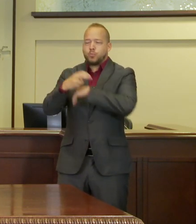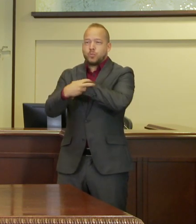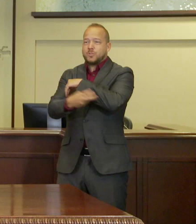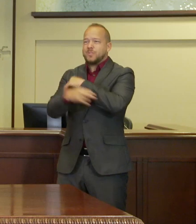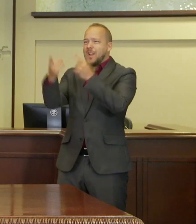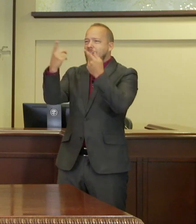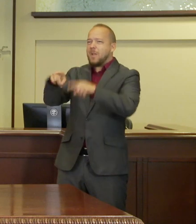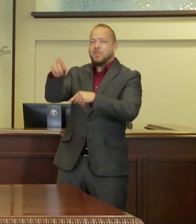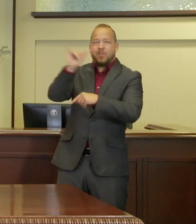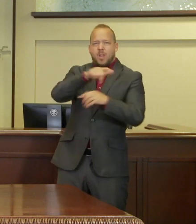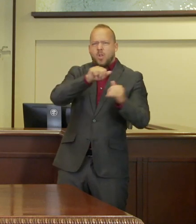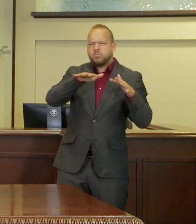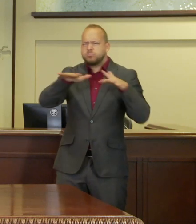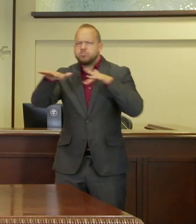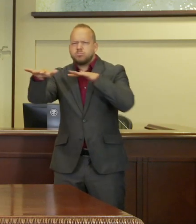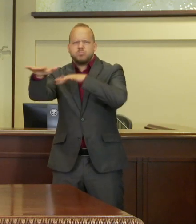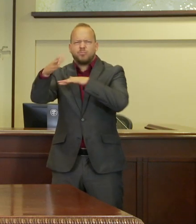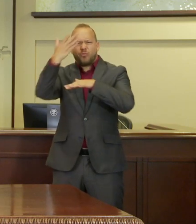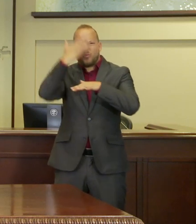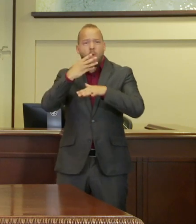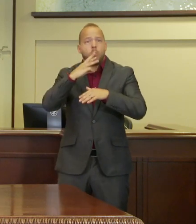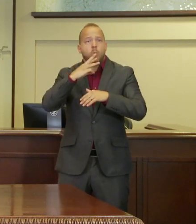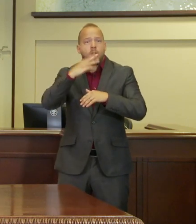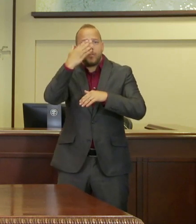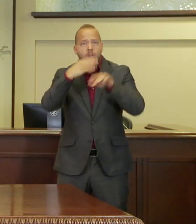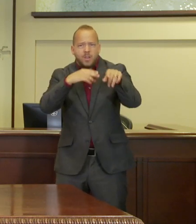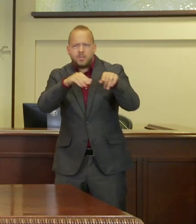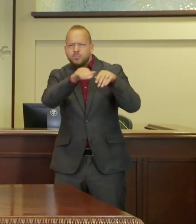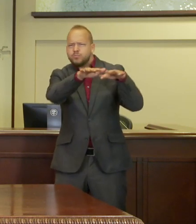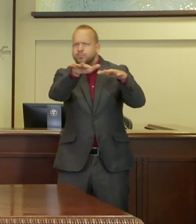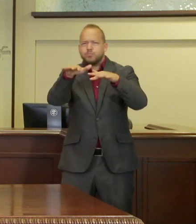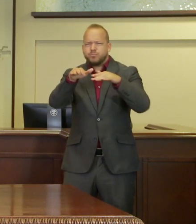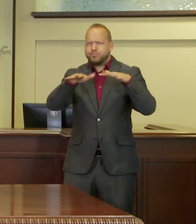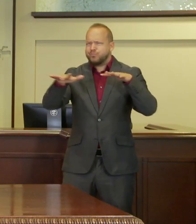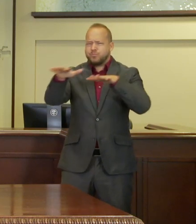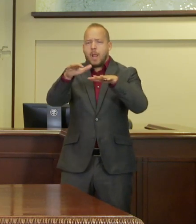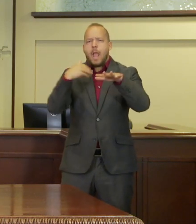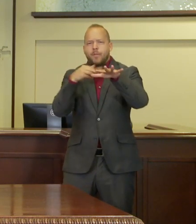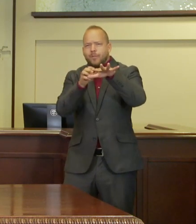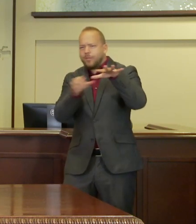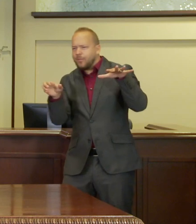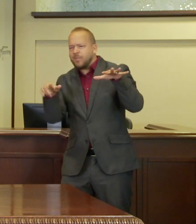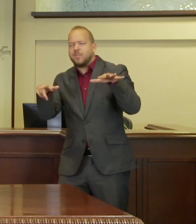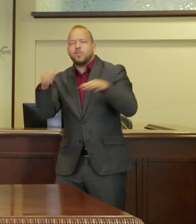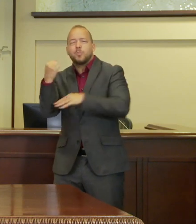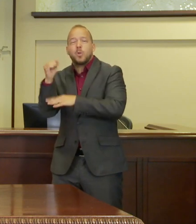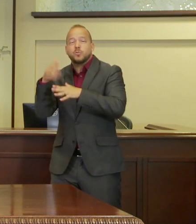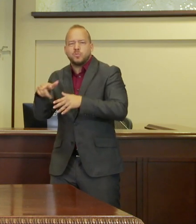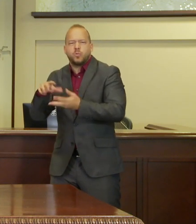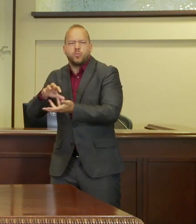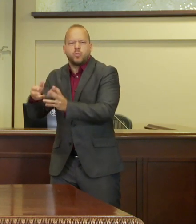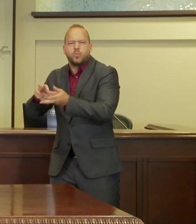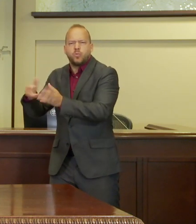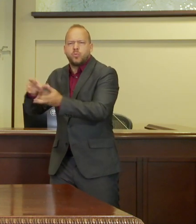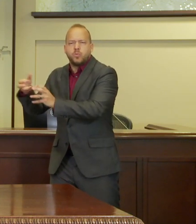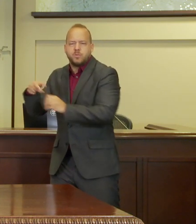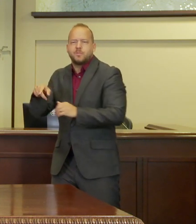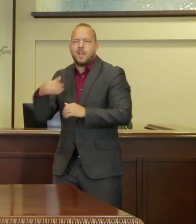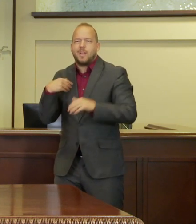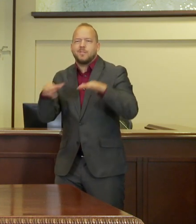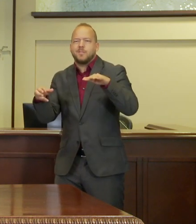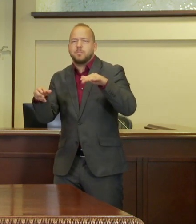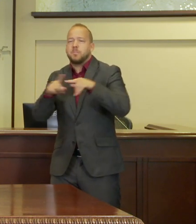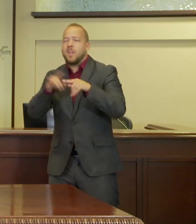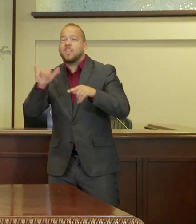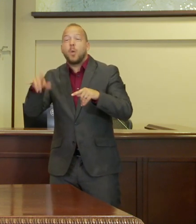much smaller group of protesters acted dangerously and violently near the Justice Center. And I want to be